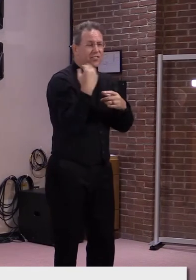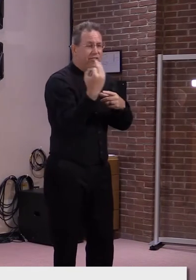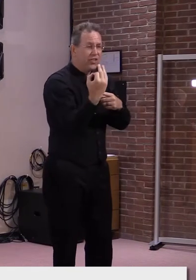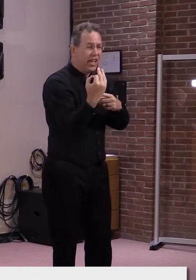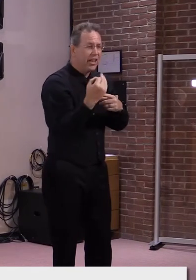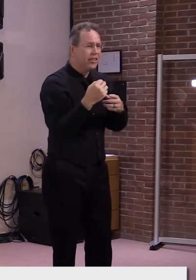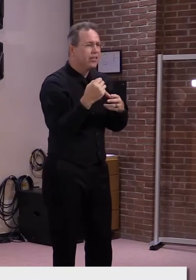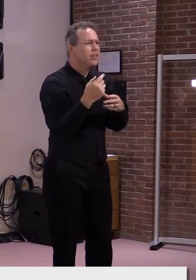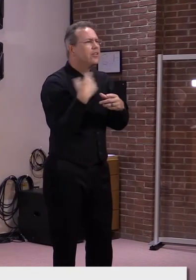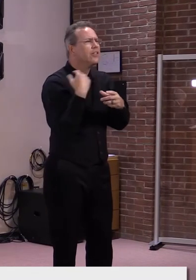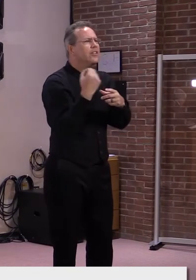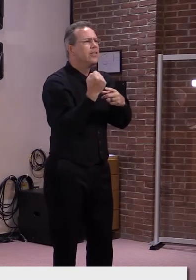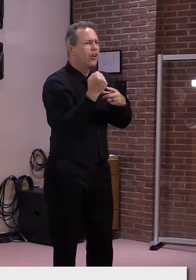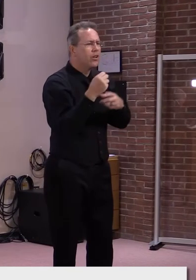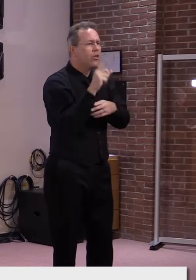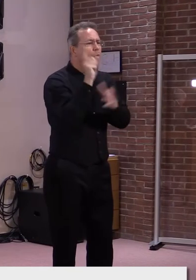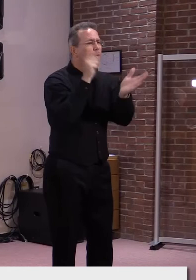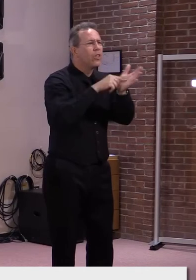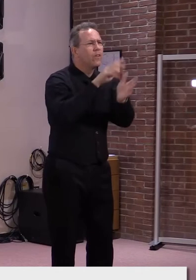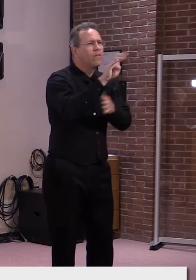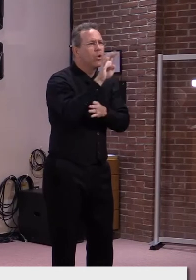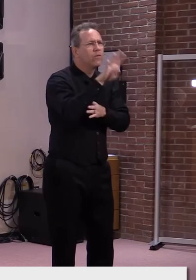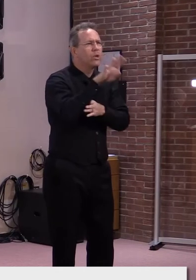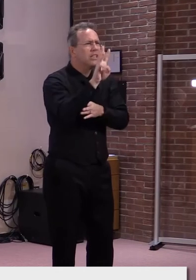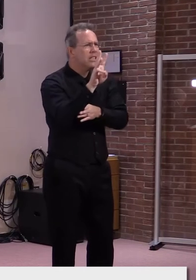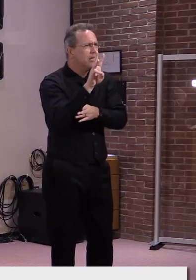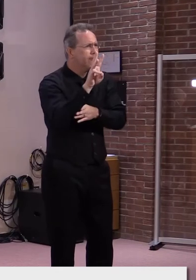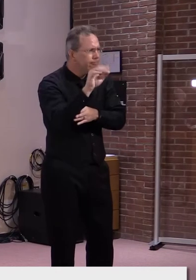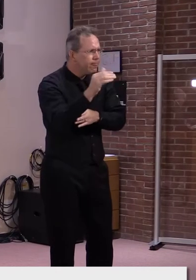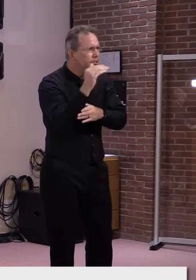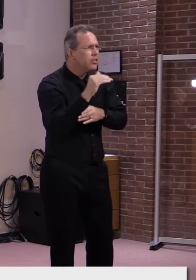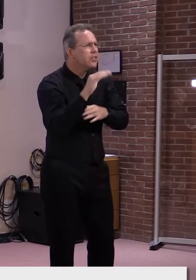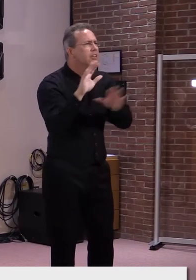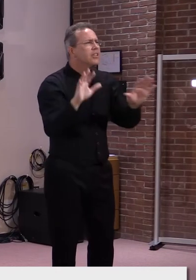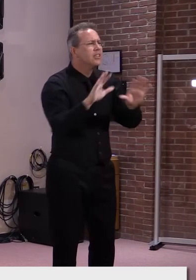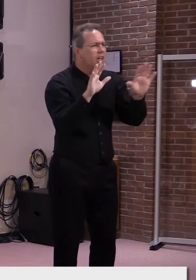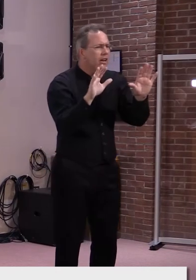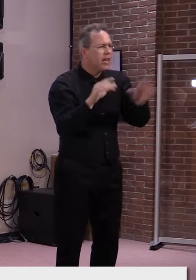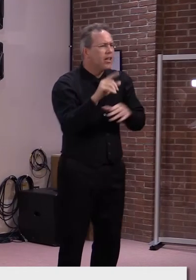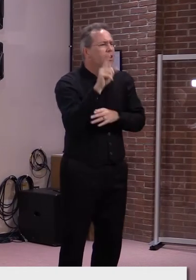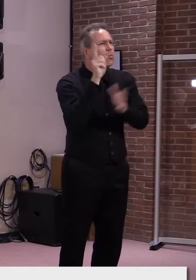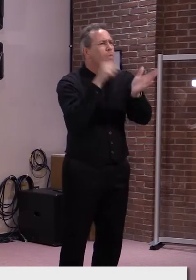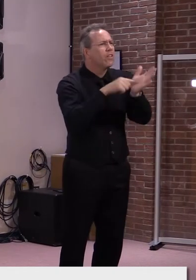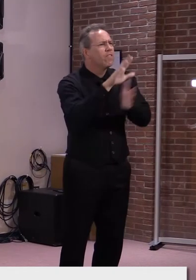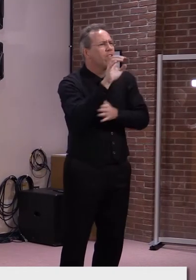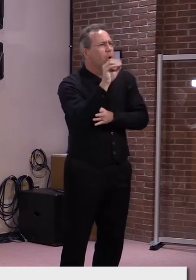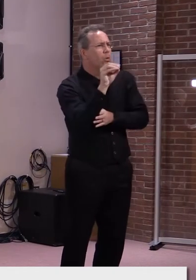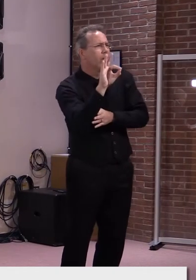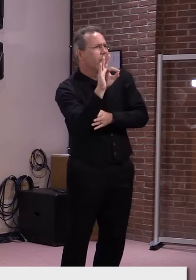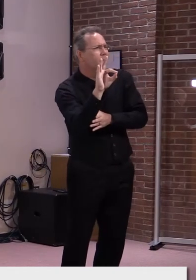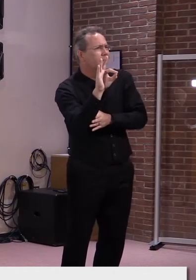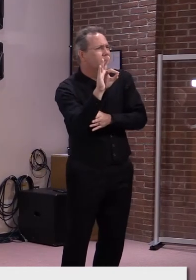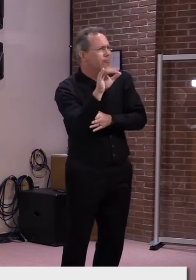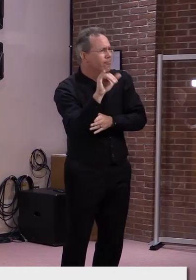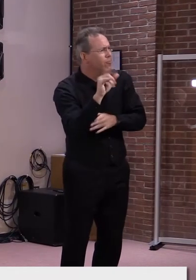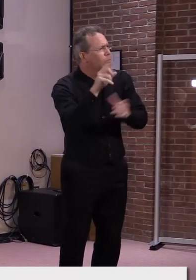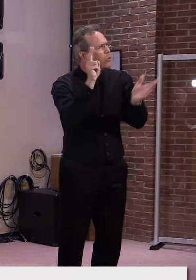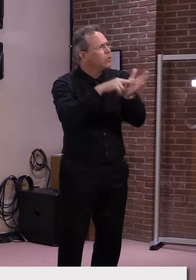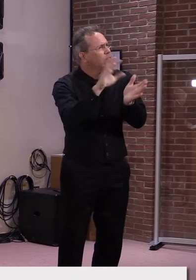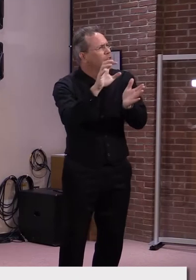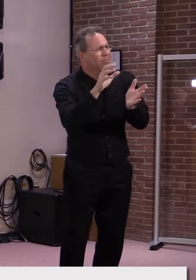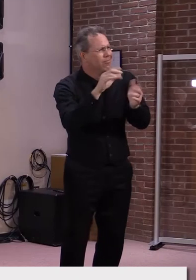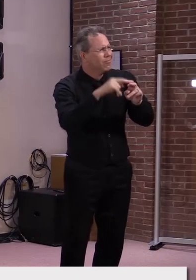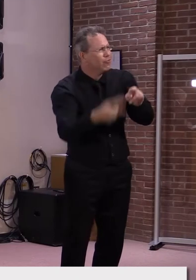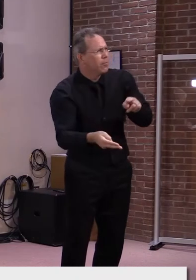1,509 on Saturday. Those were reported a day later. You'll notice the numbers